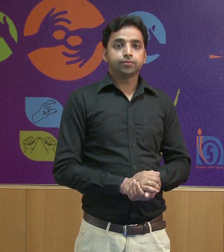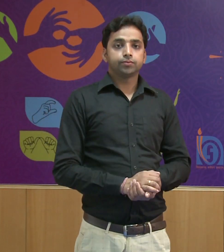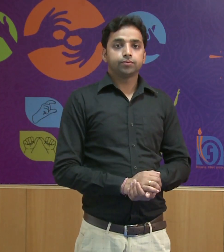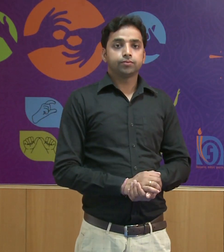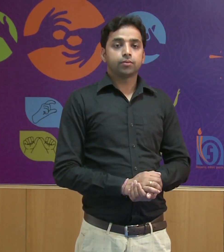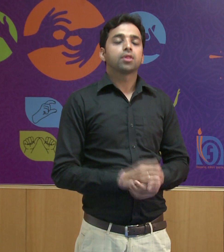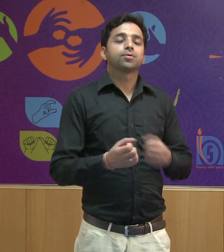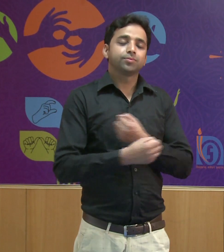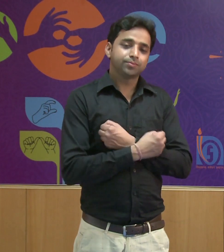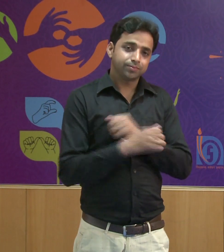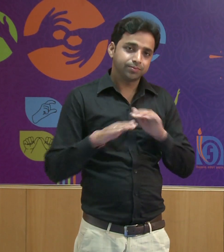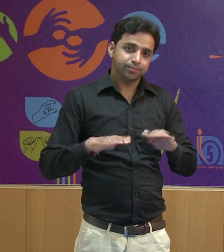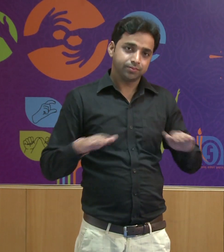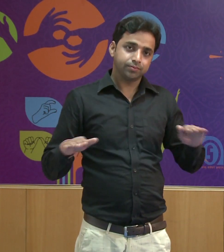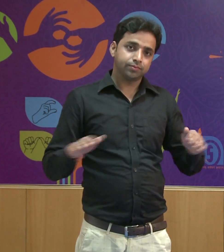Dear learners,